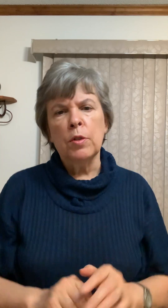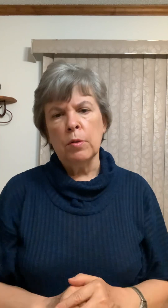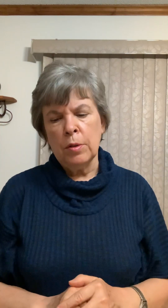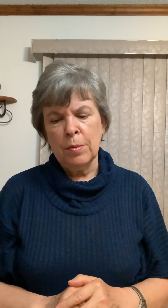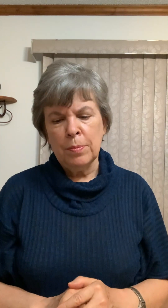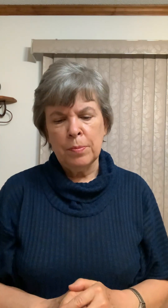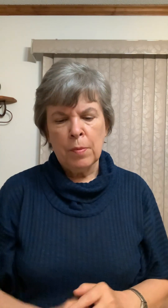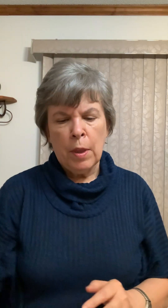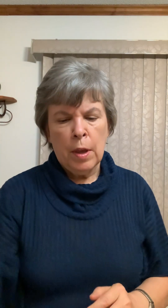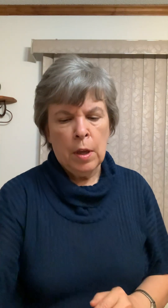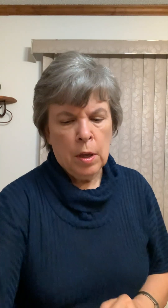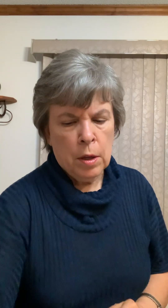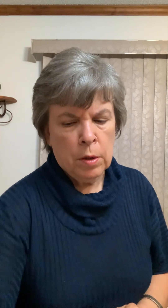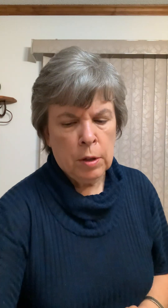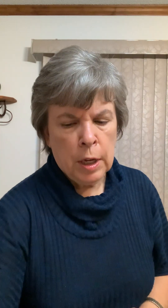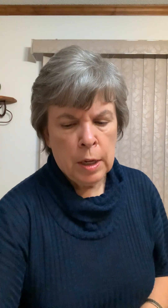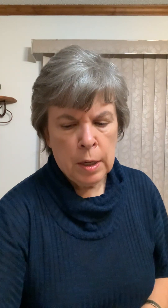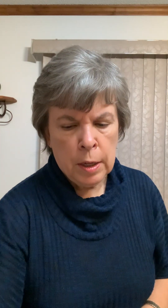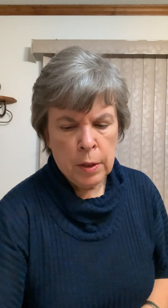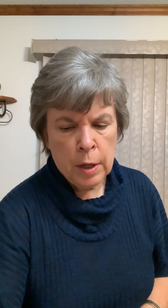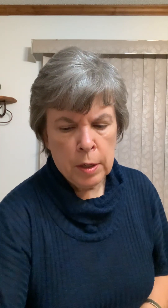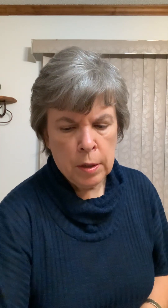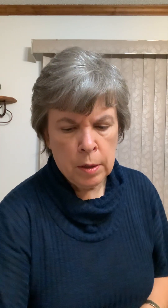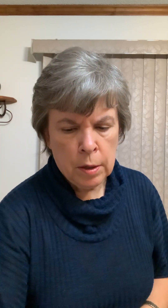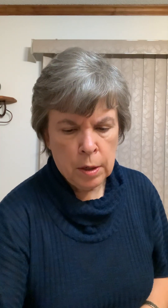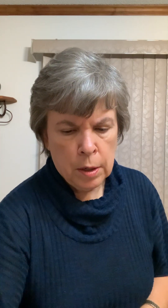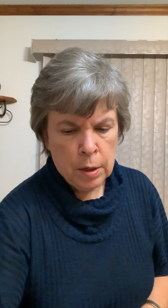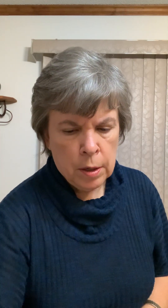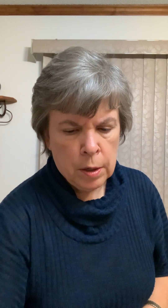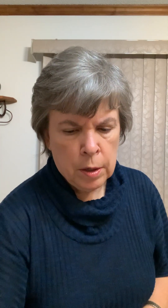dirt. Okay, and then,